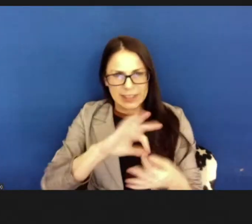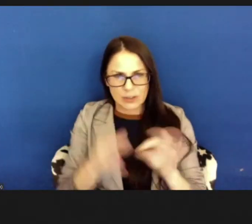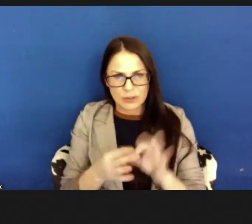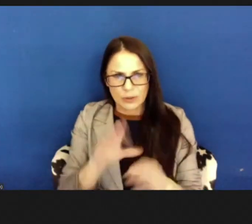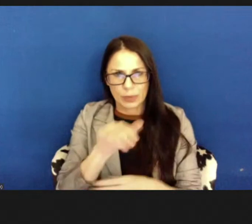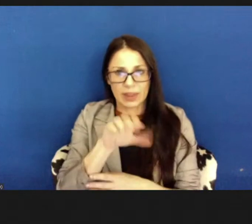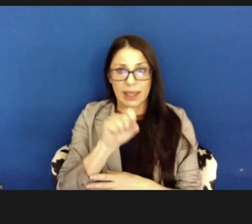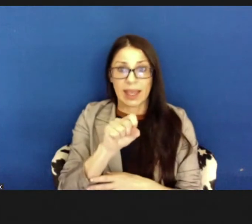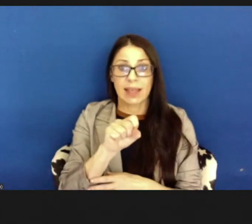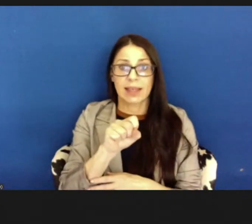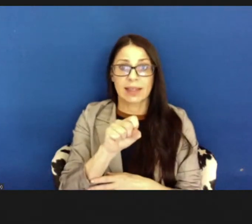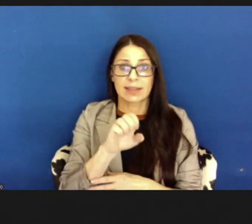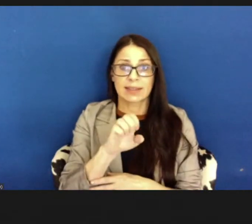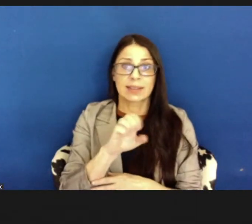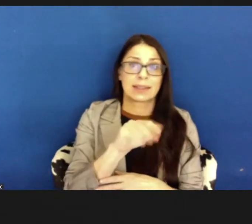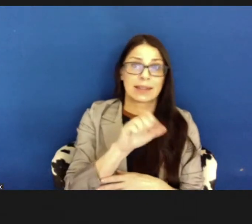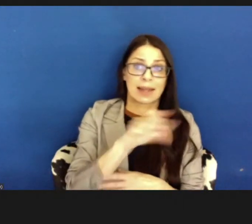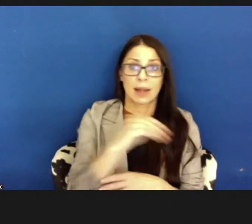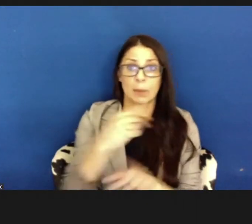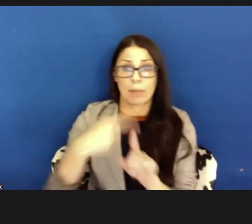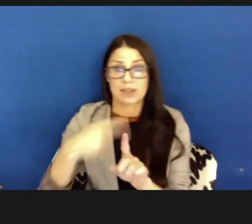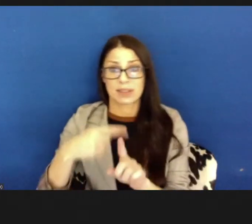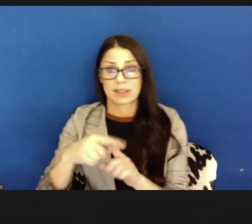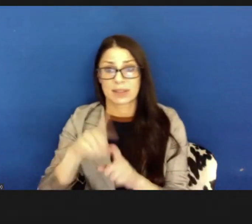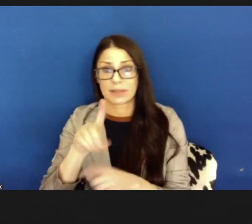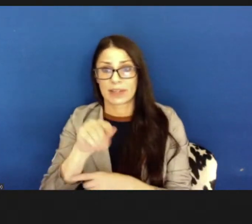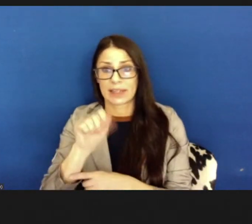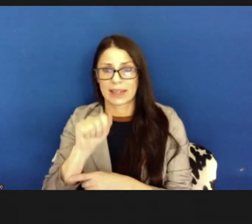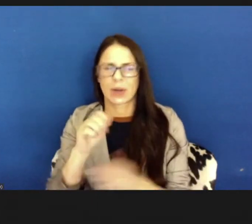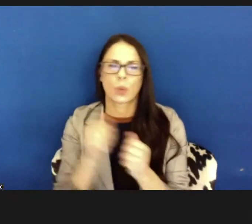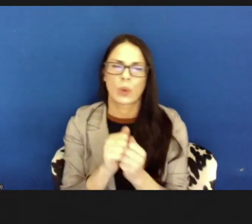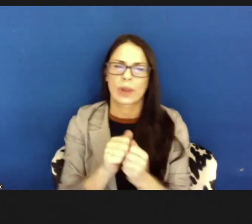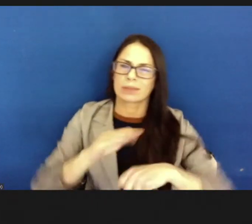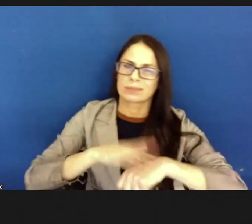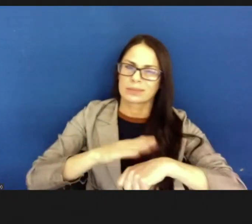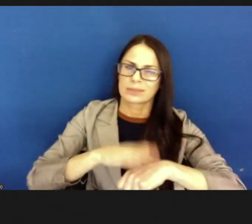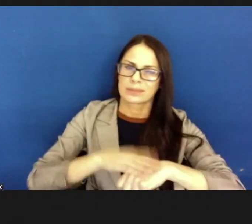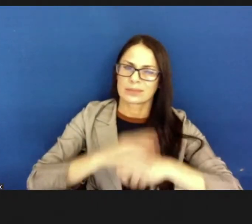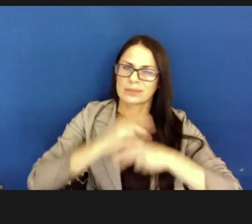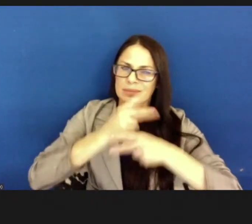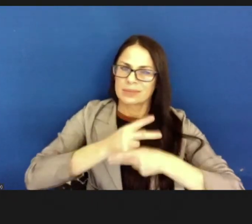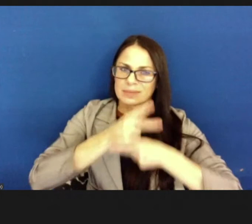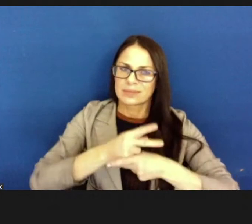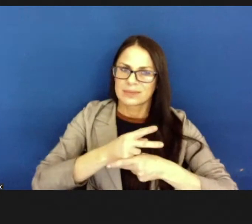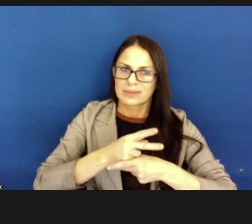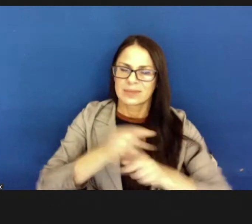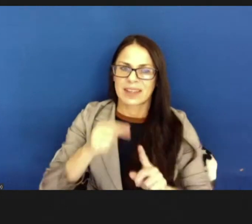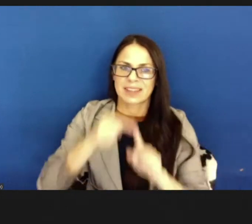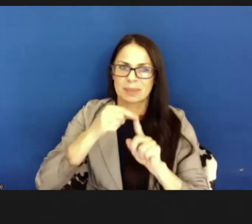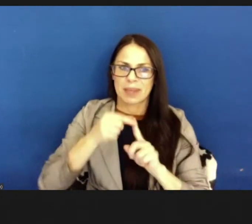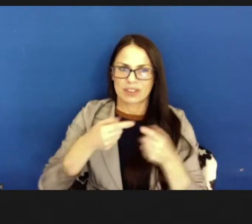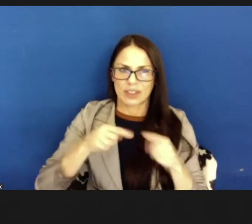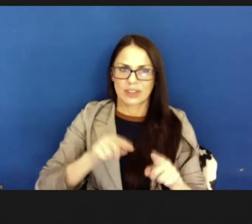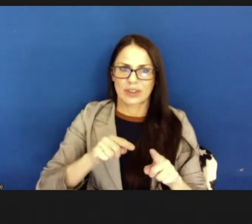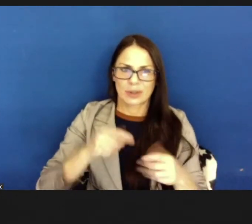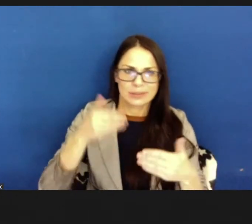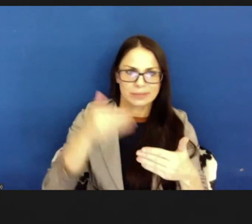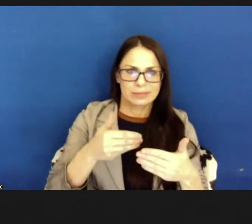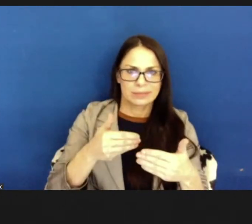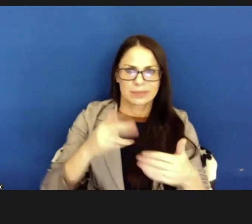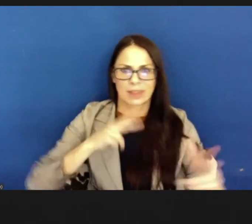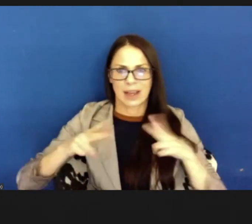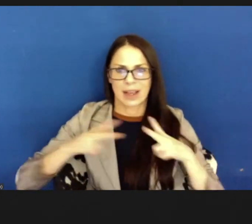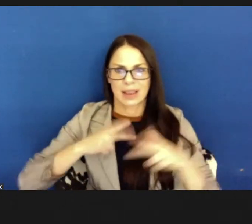data with caution around holidays, especially longer holiday weekends. And that's because of a number of reasons. We know